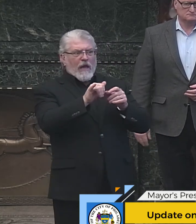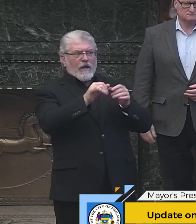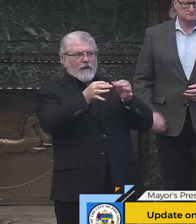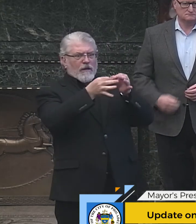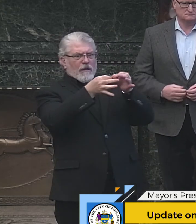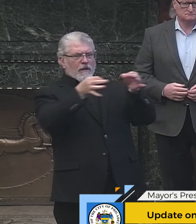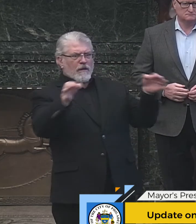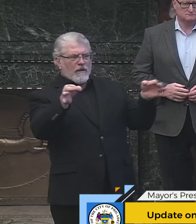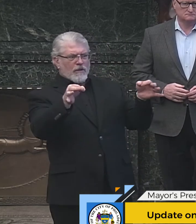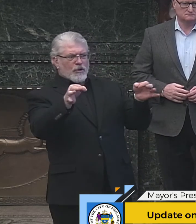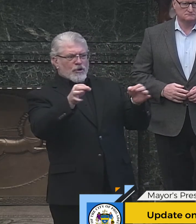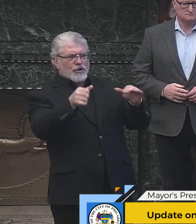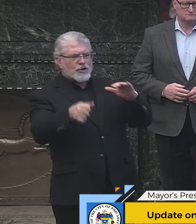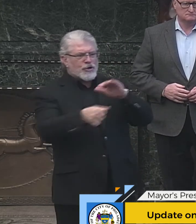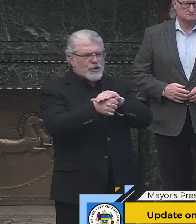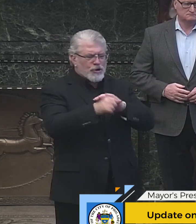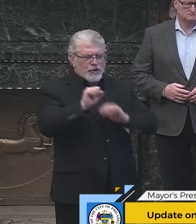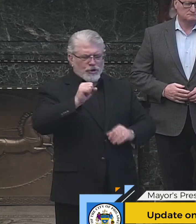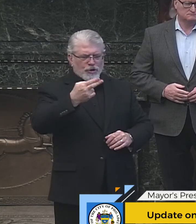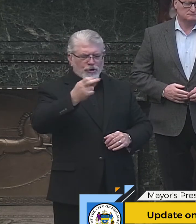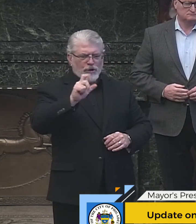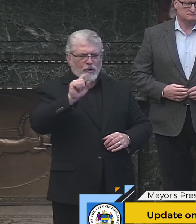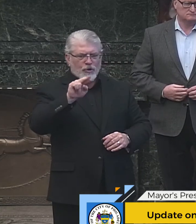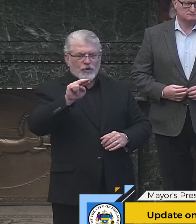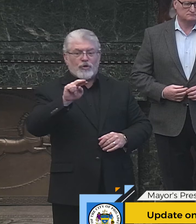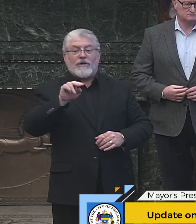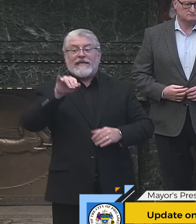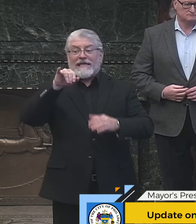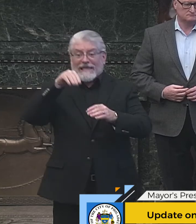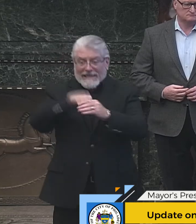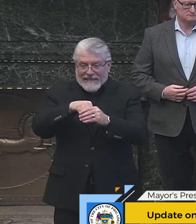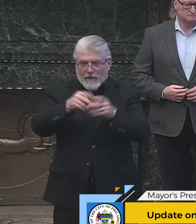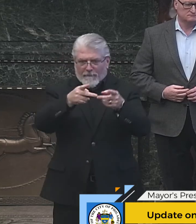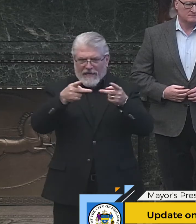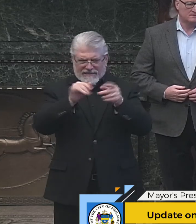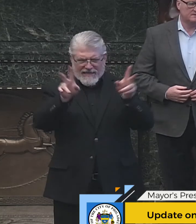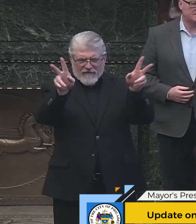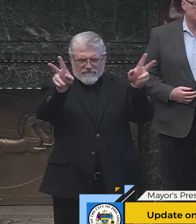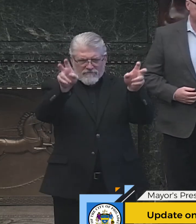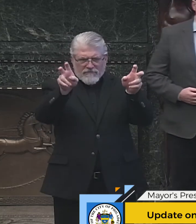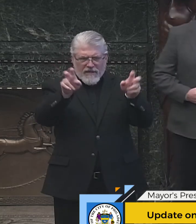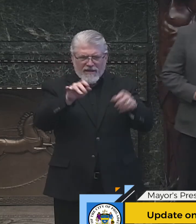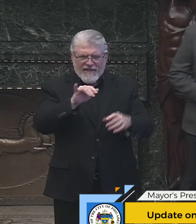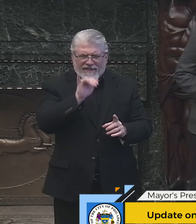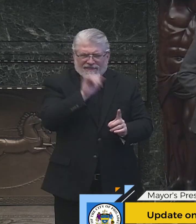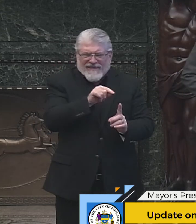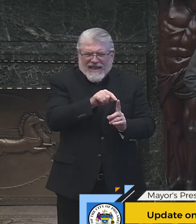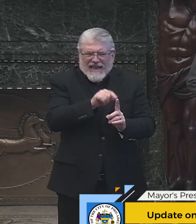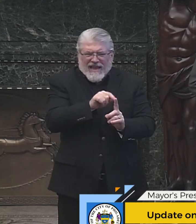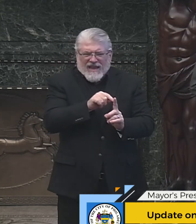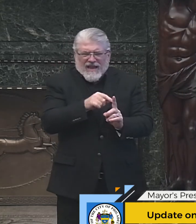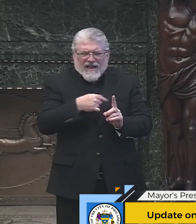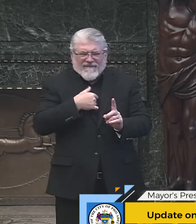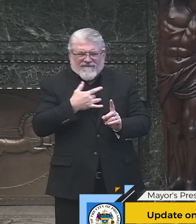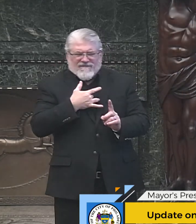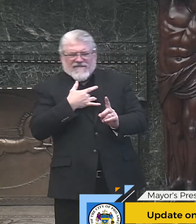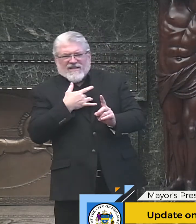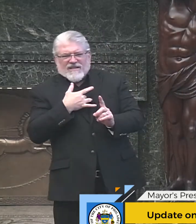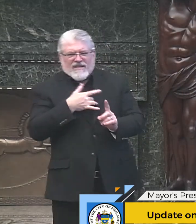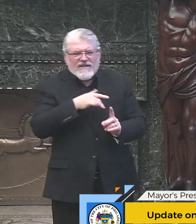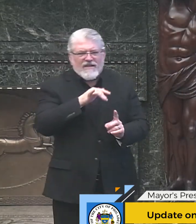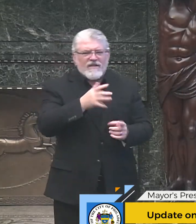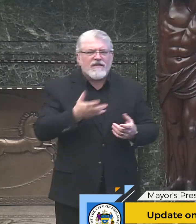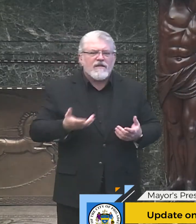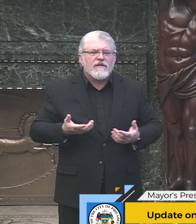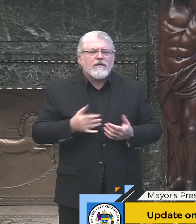shelter in place, that's how come. But certainly, we want our residents to stay inside. Yes, certainly.